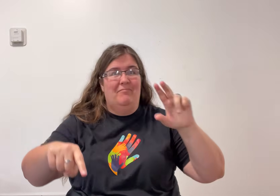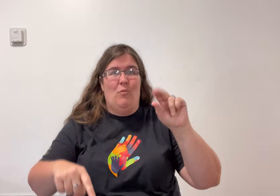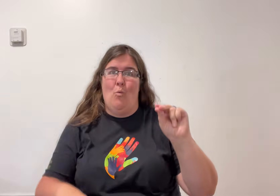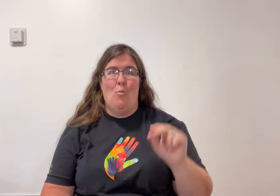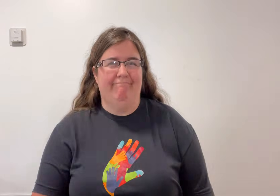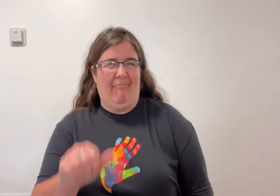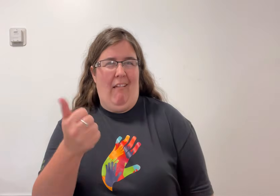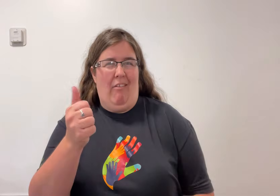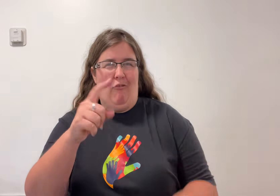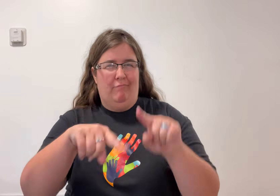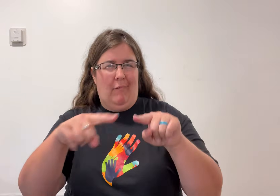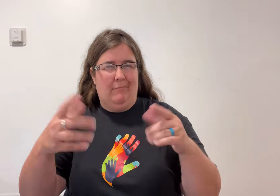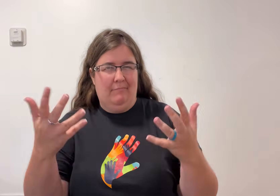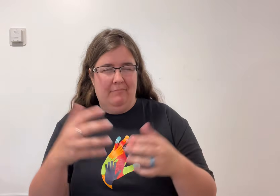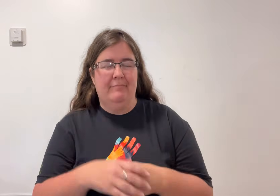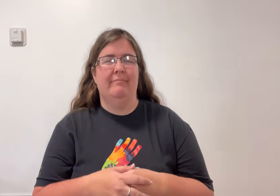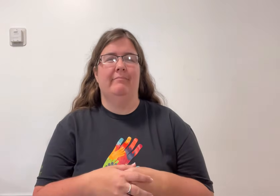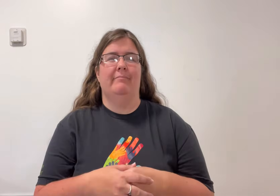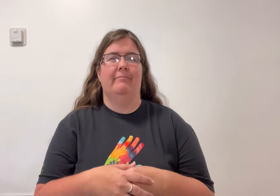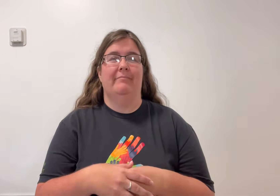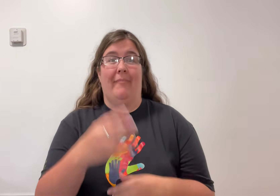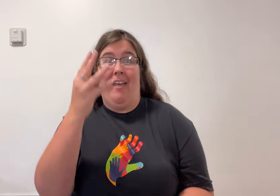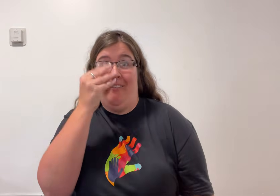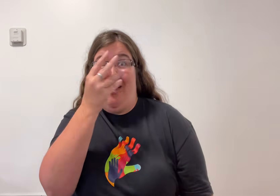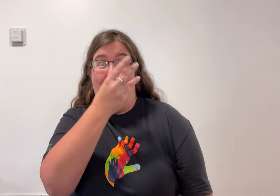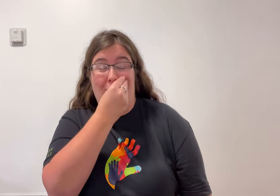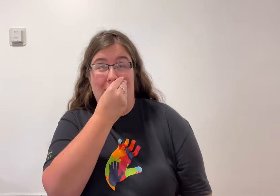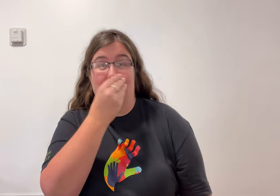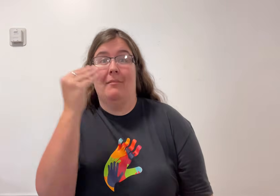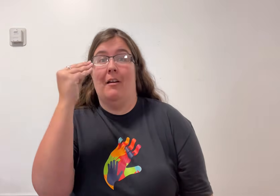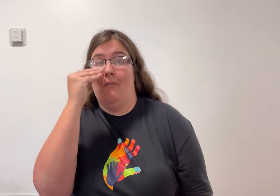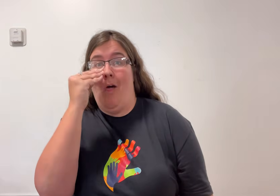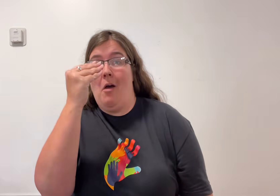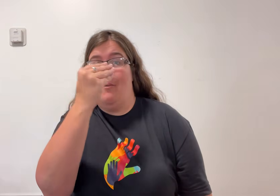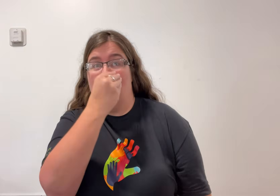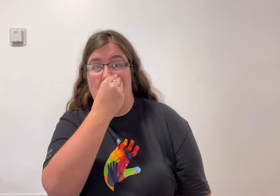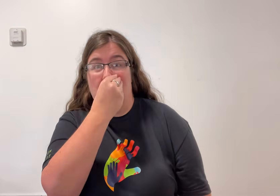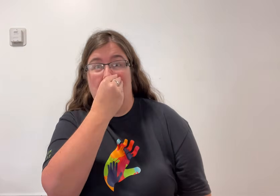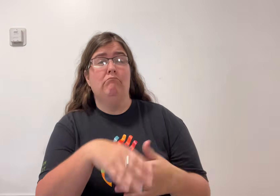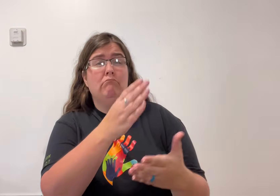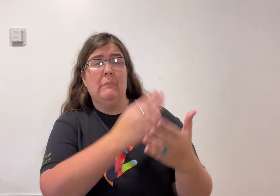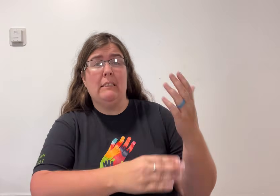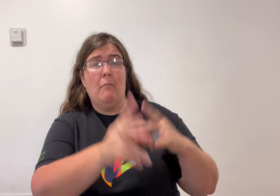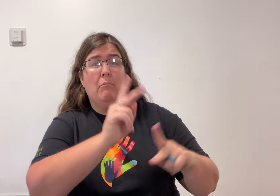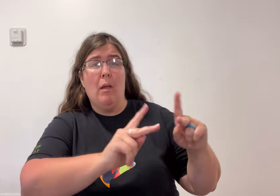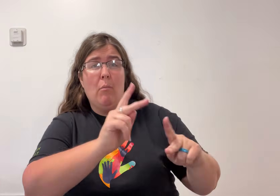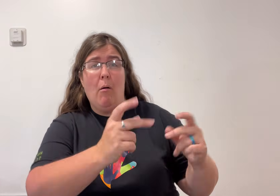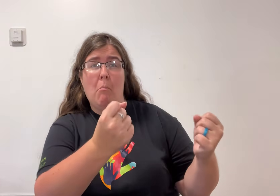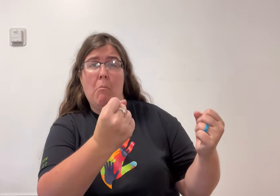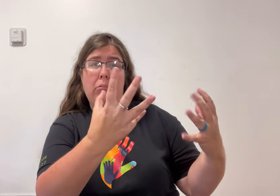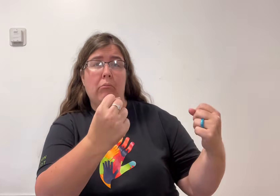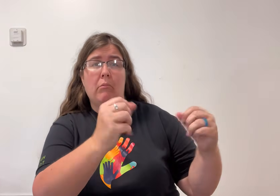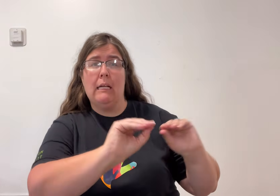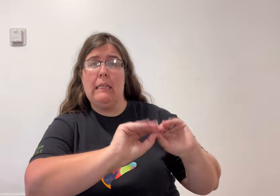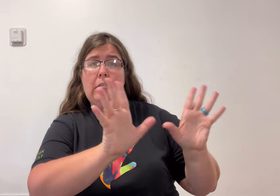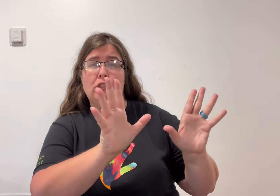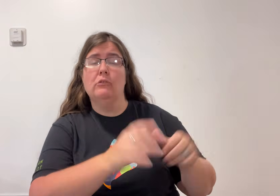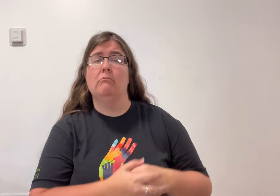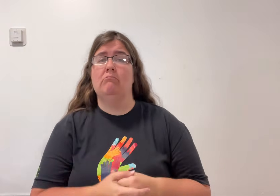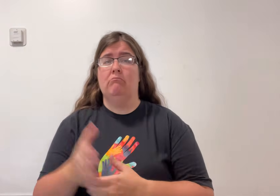No. Another variance found in sign languages might be flower versus flower. Another is that some people sign pronunciate,